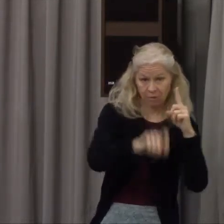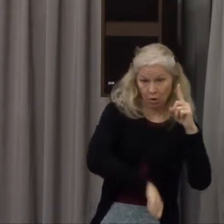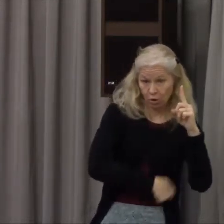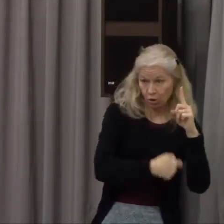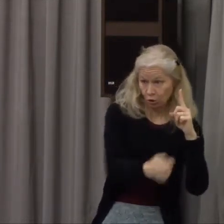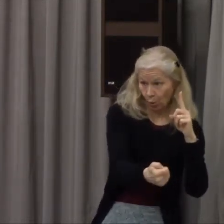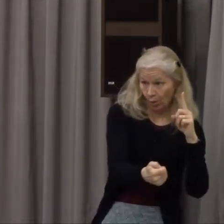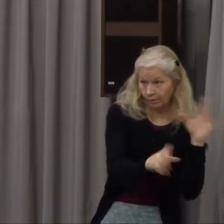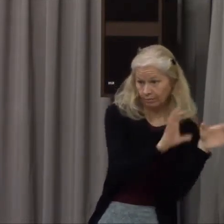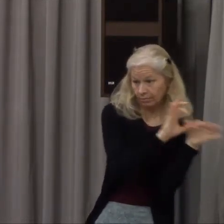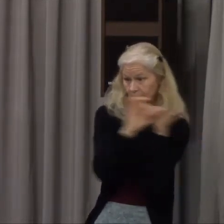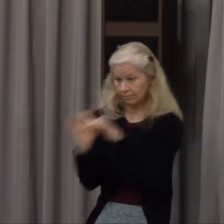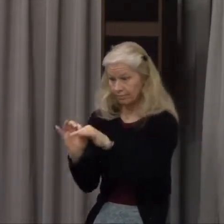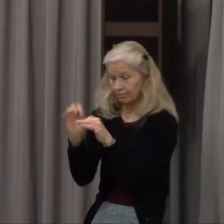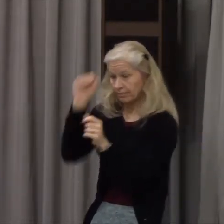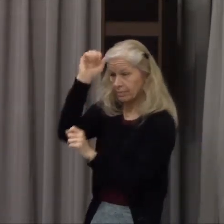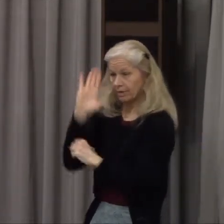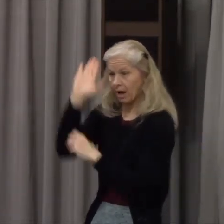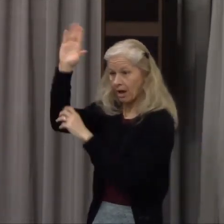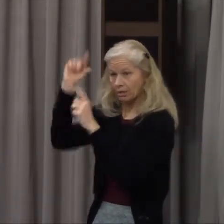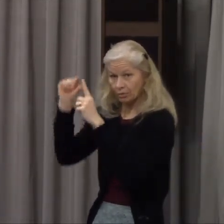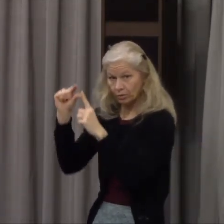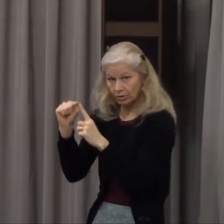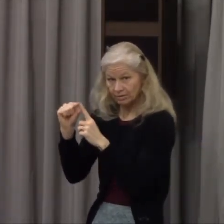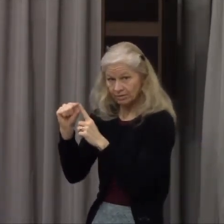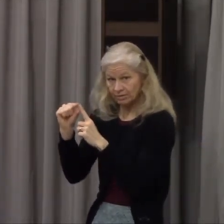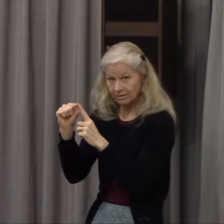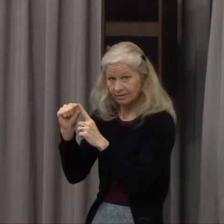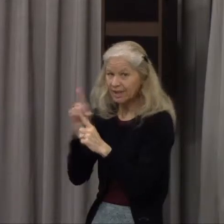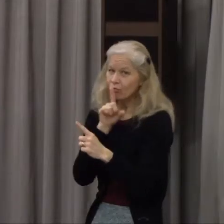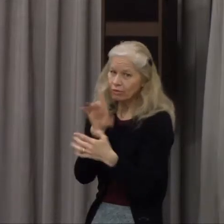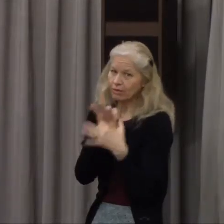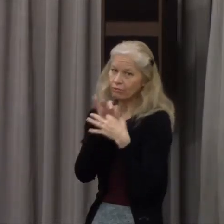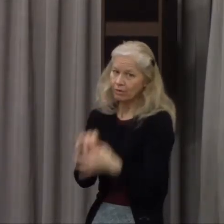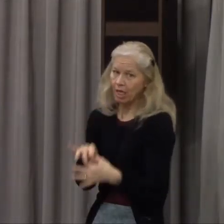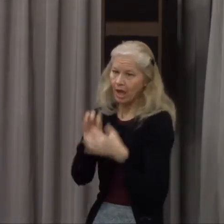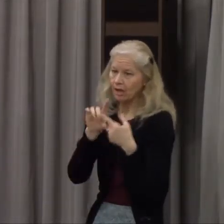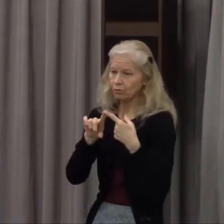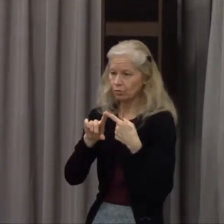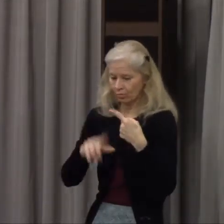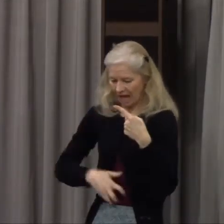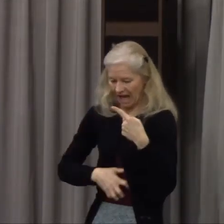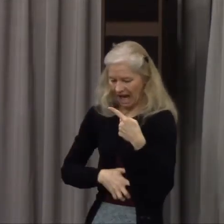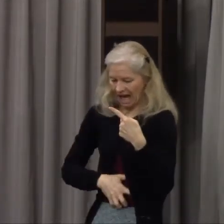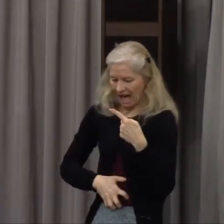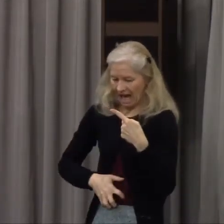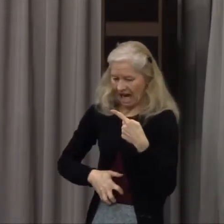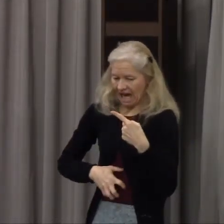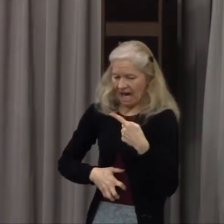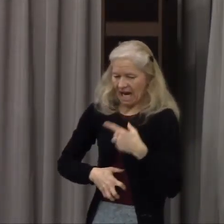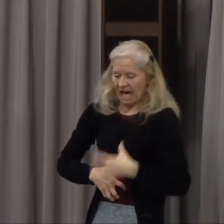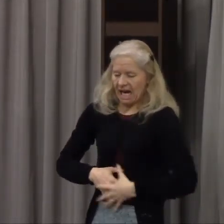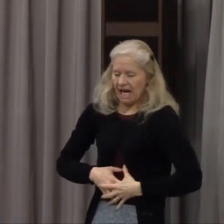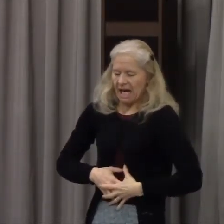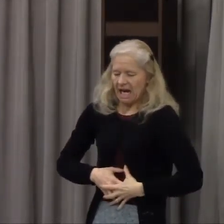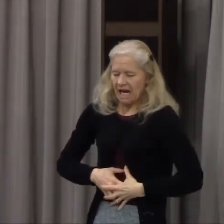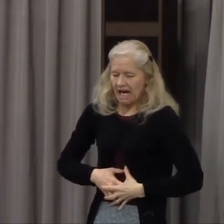it kind of deals with that bitter side, bringing out that conviction for salvation, and even bringing